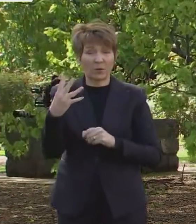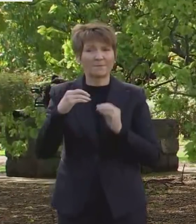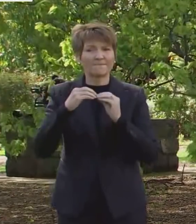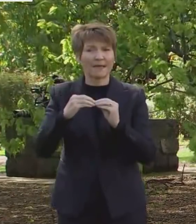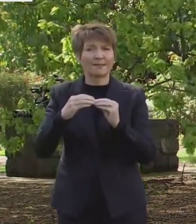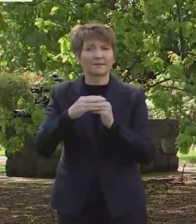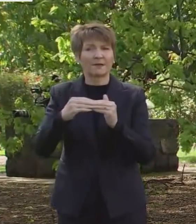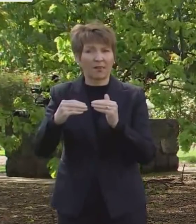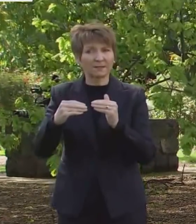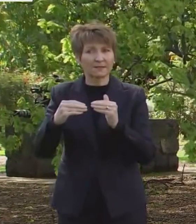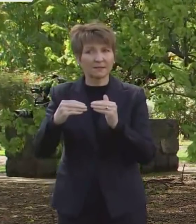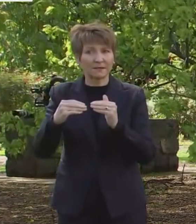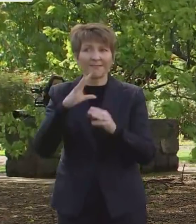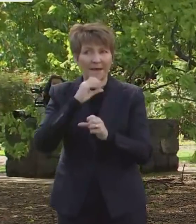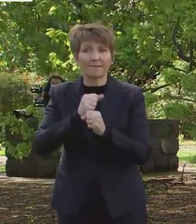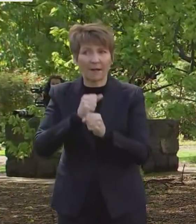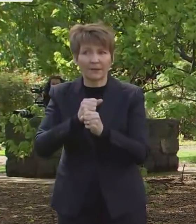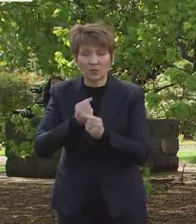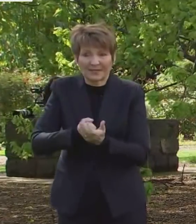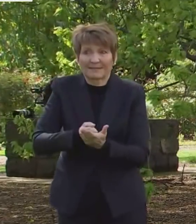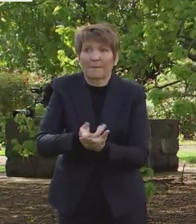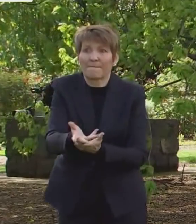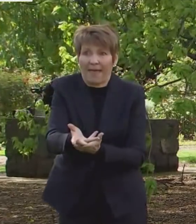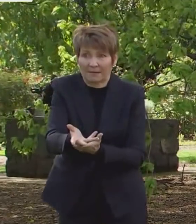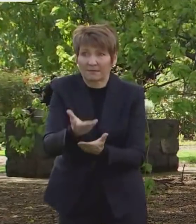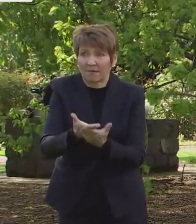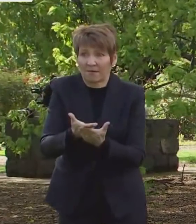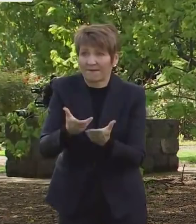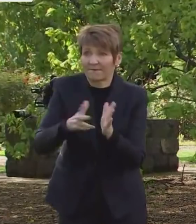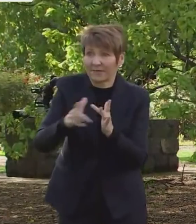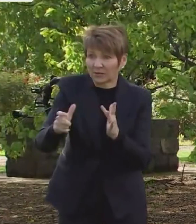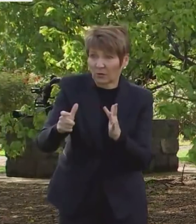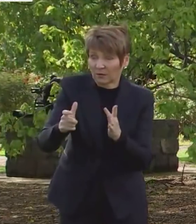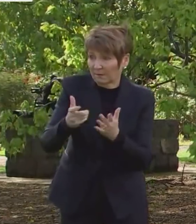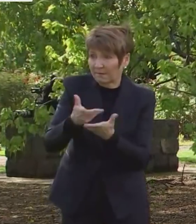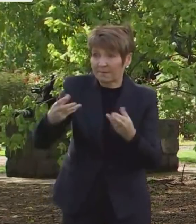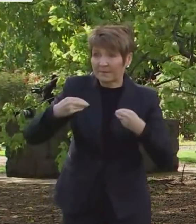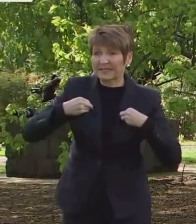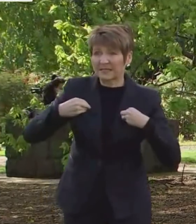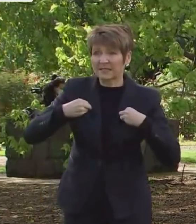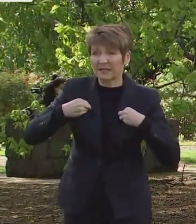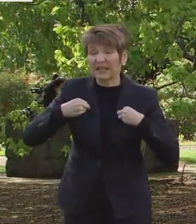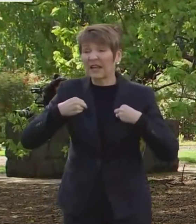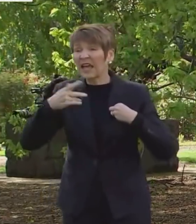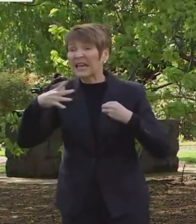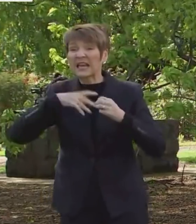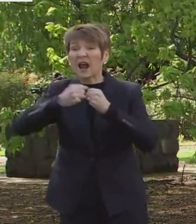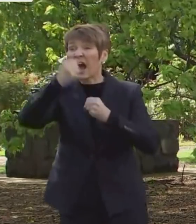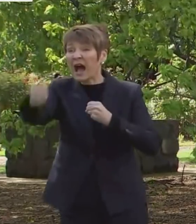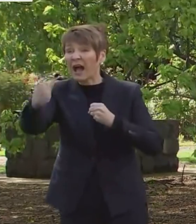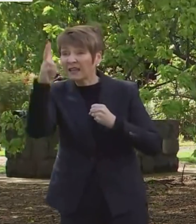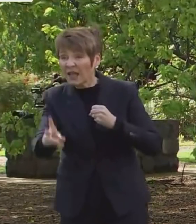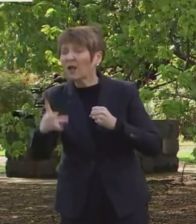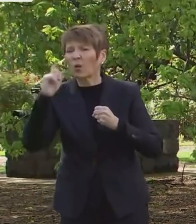us through the next 4 weeks, and obviously if it needs to be extended beyond that, we will have more to announce later